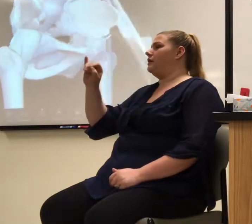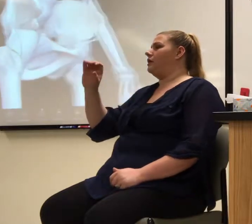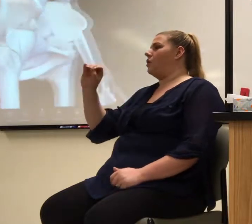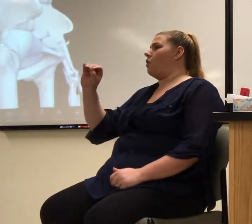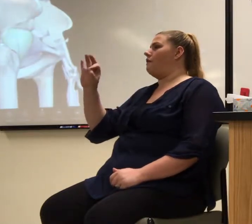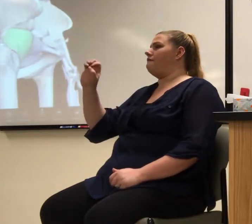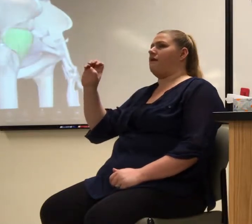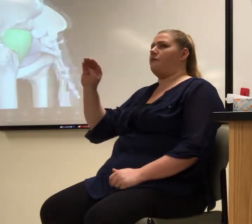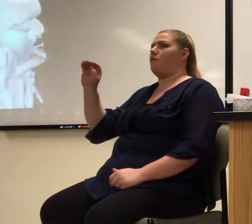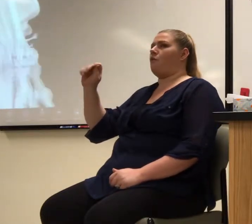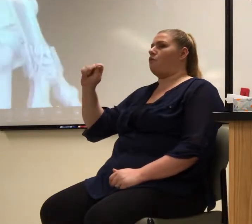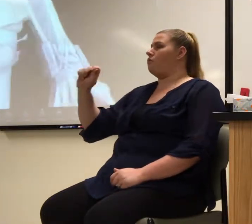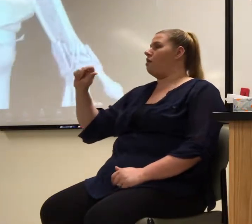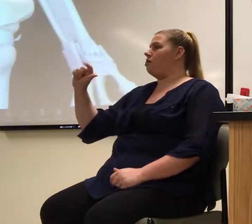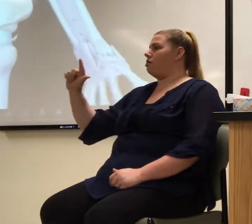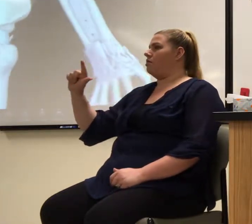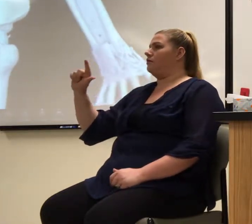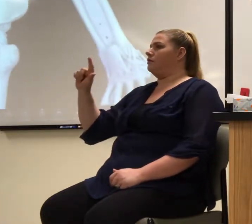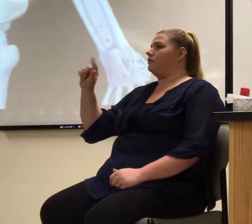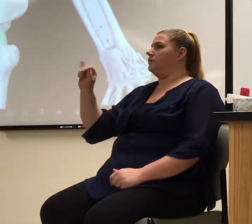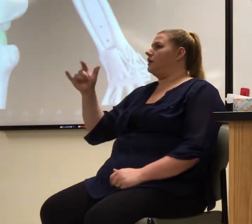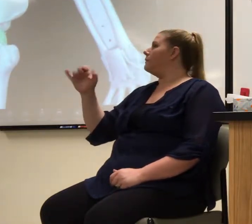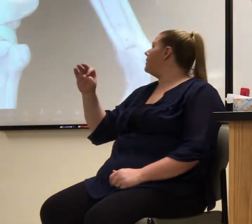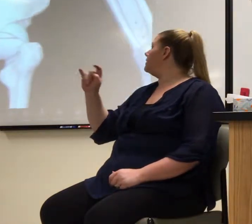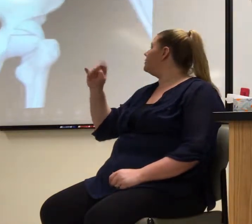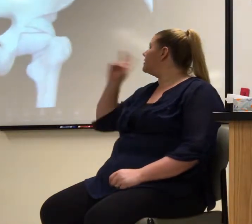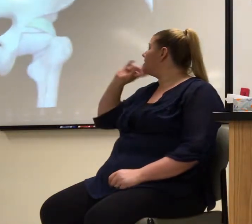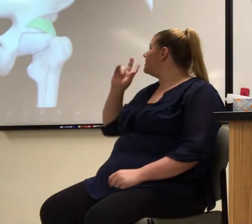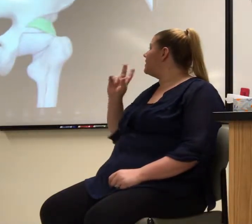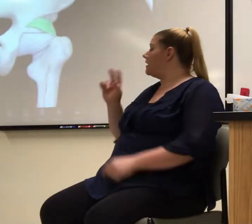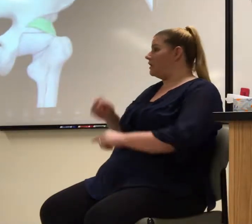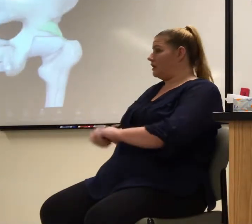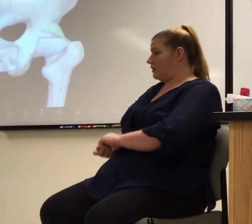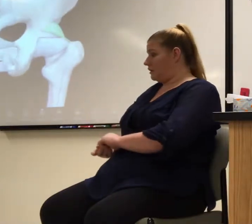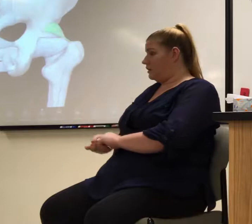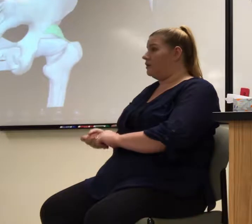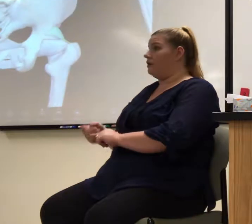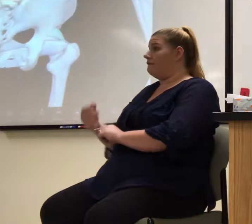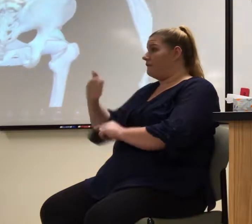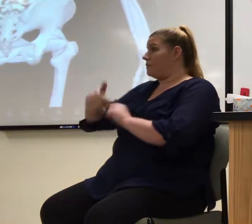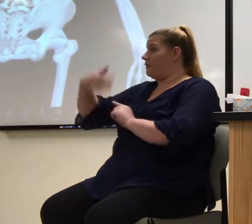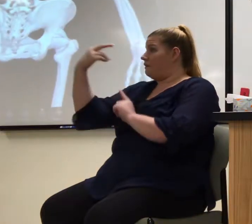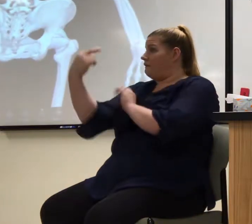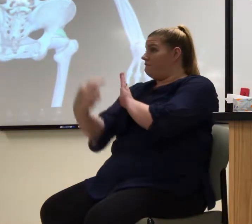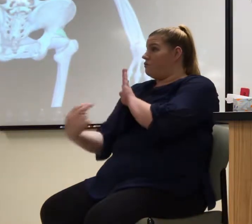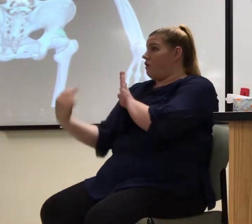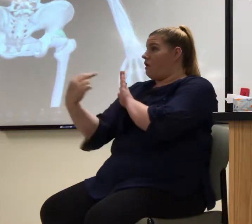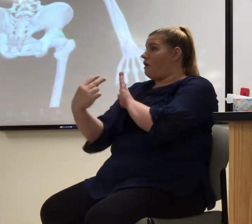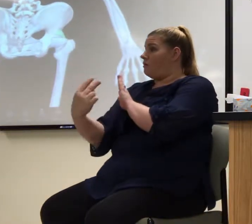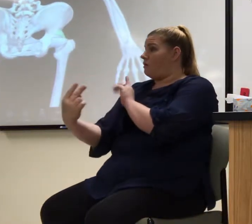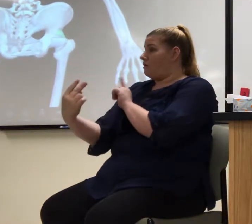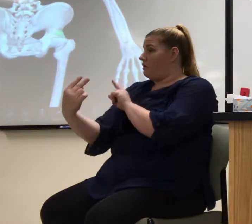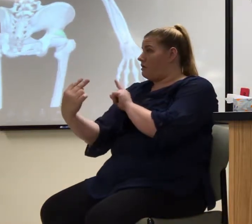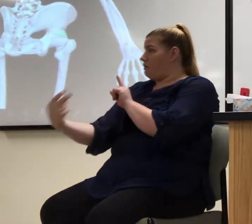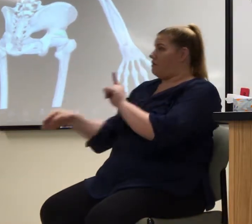in the front, and it wraps all the way around. You can even see it from the posterior aspect there.